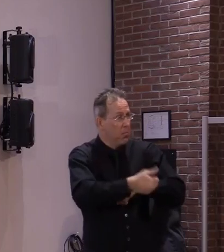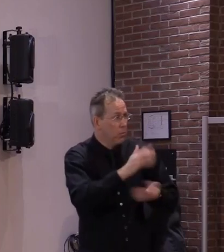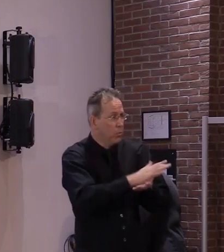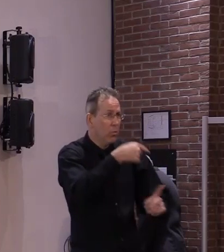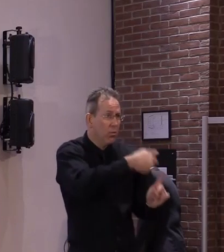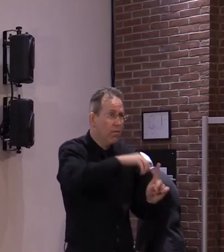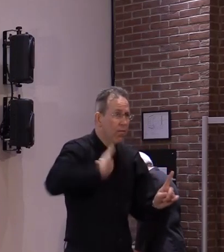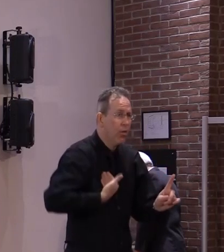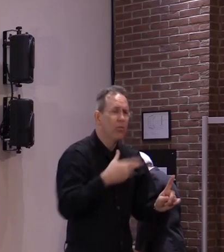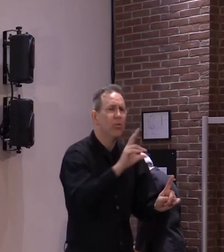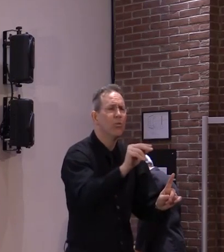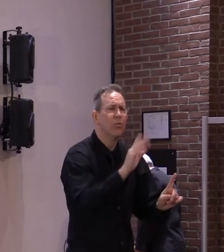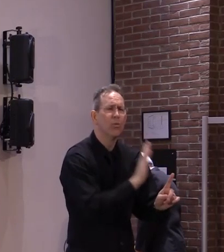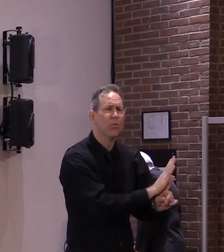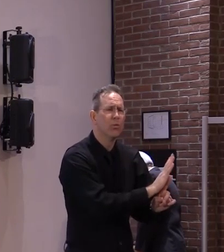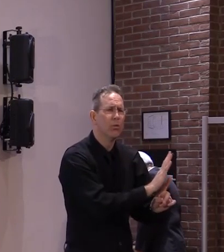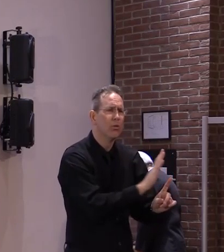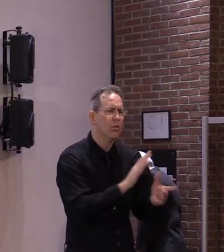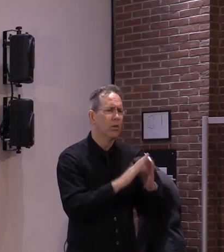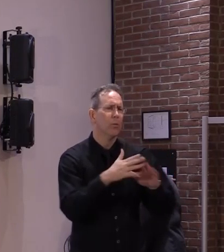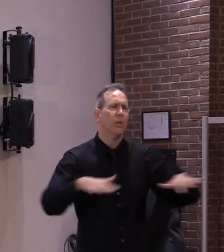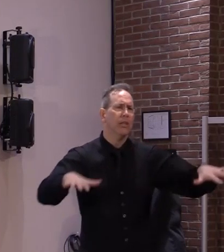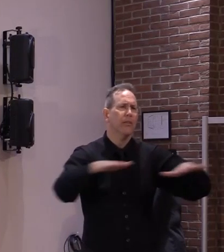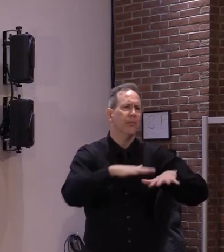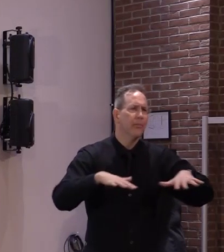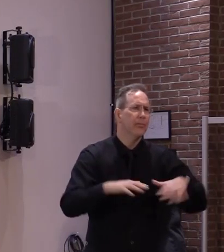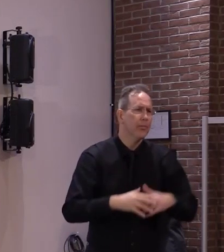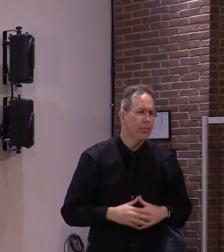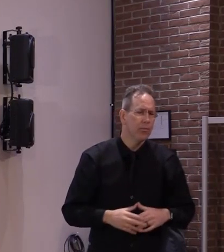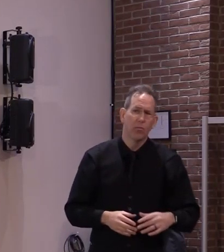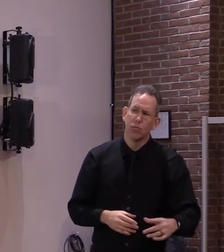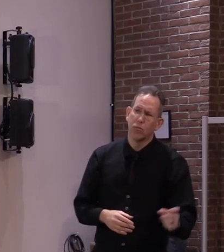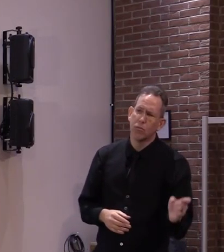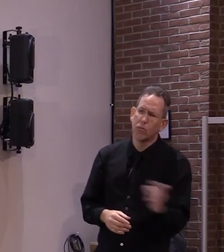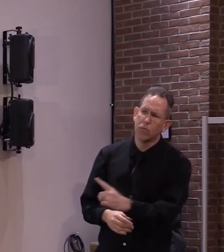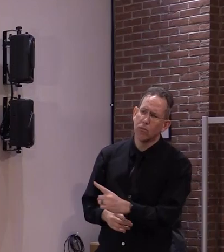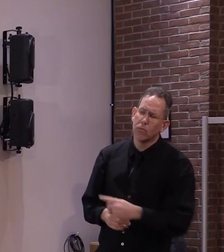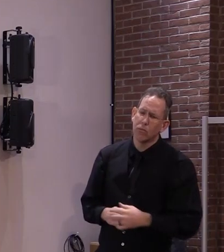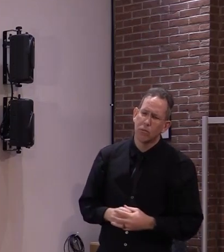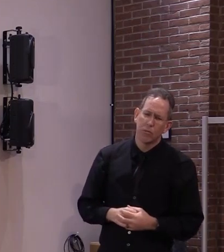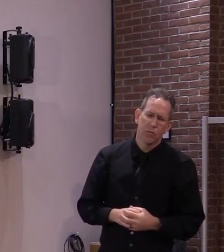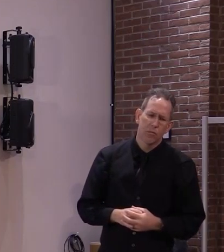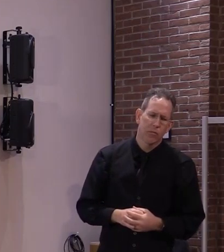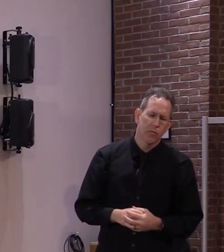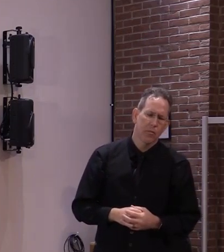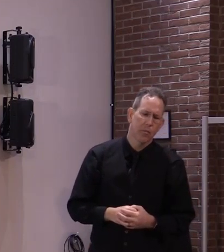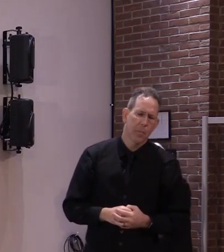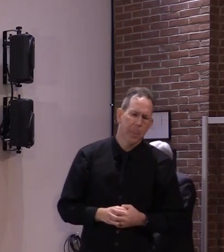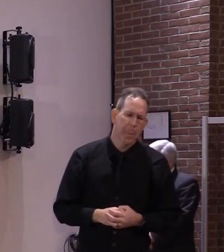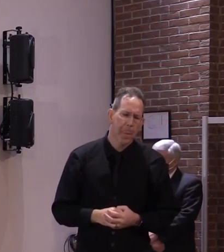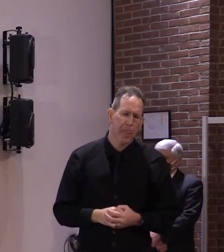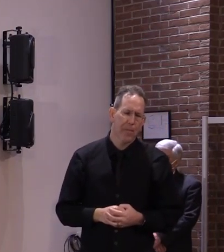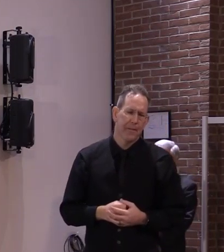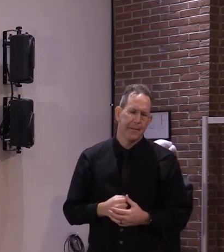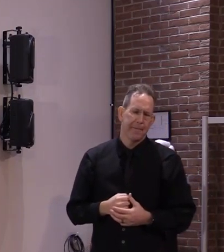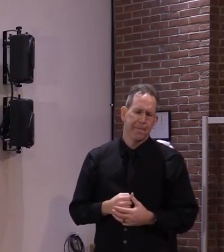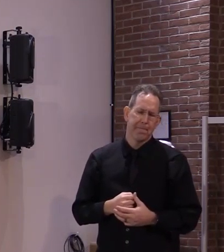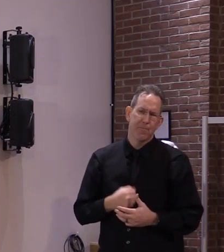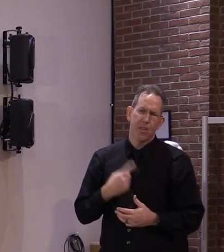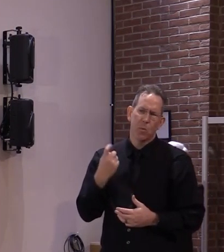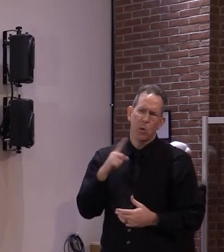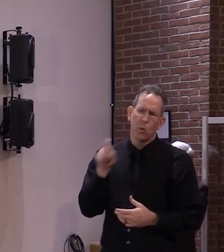All right. And just a quick second question. Mike Smith has been giving the numbers of,